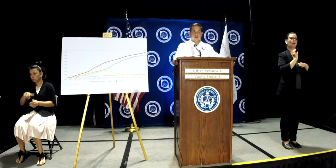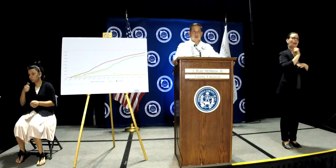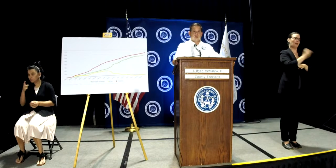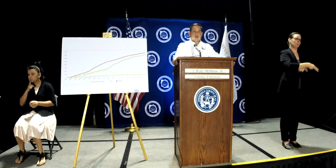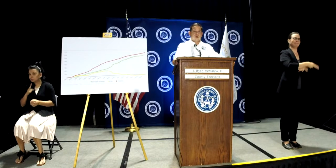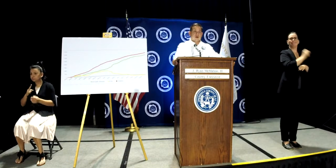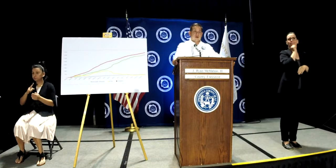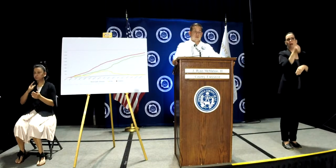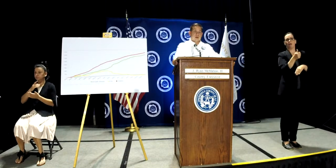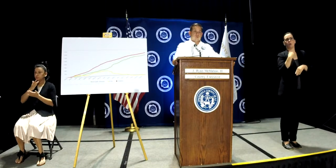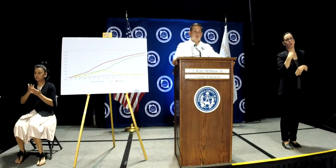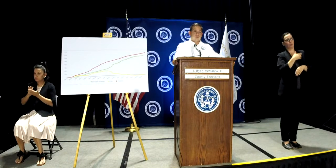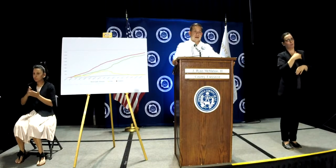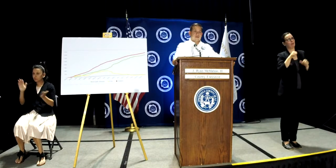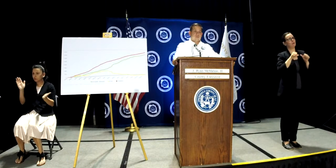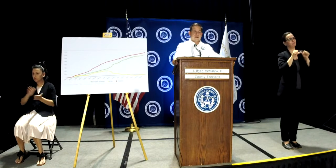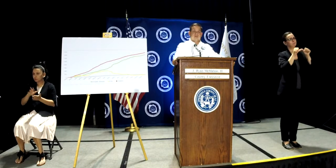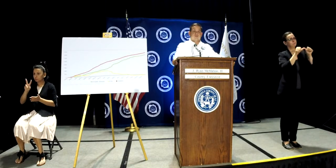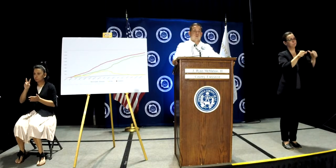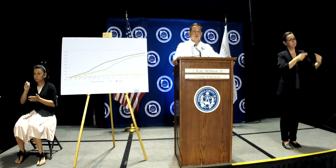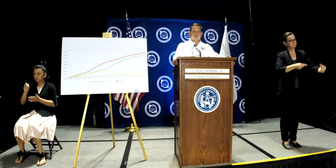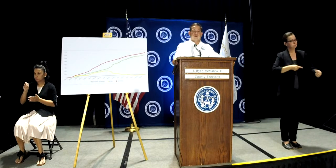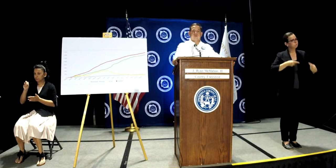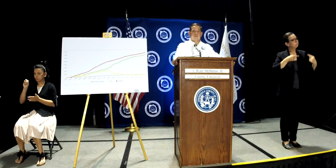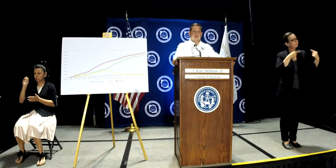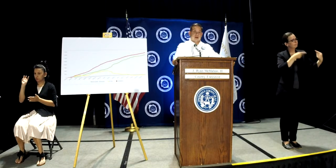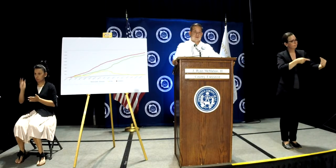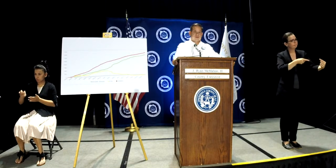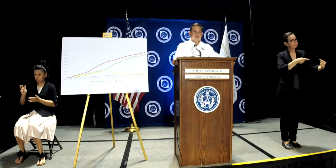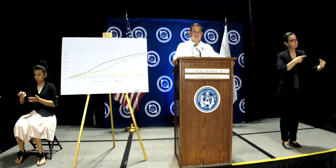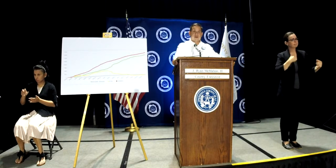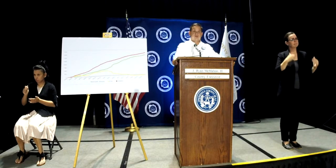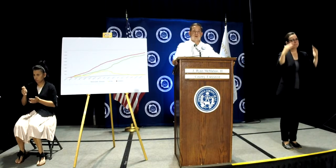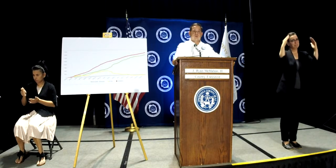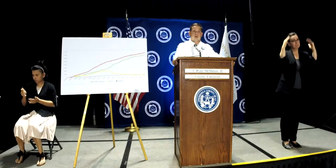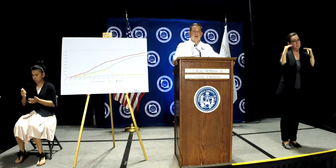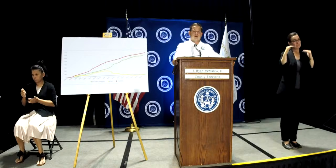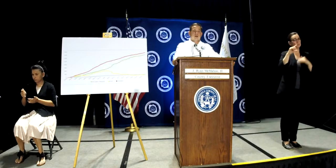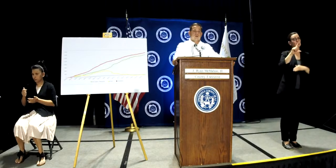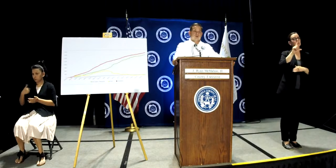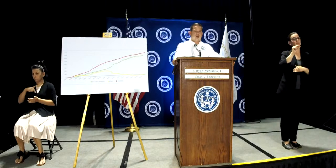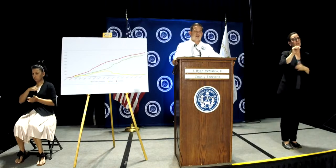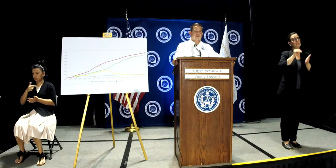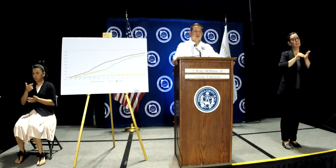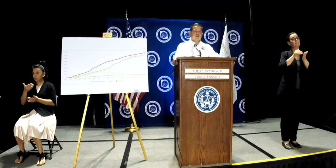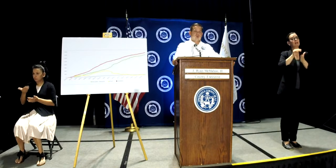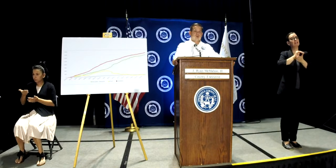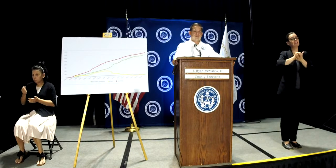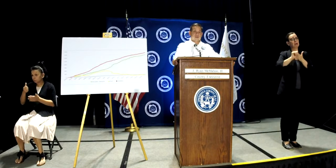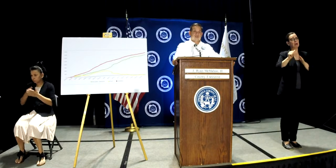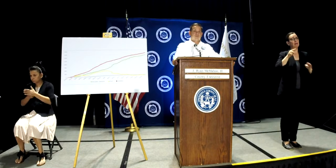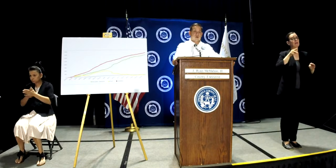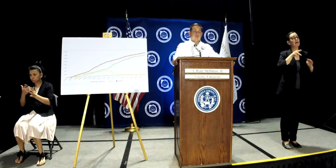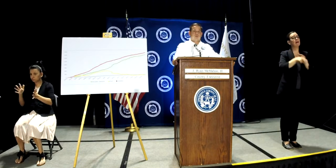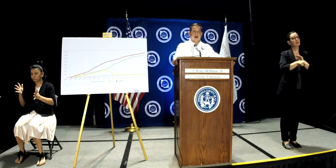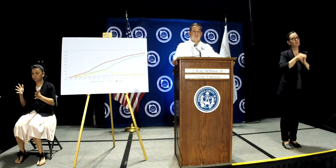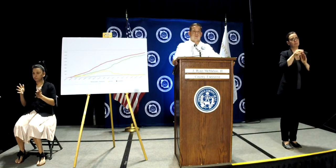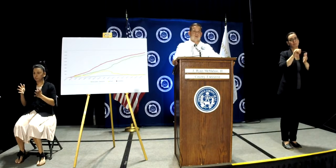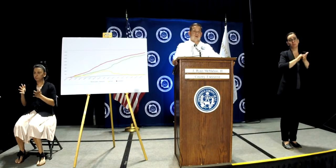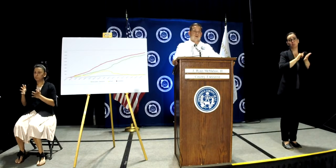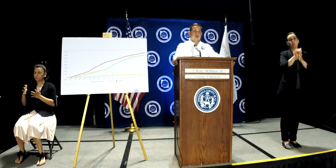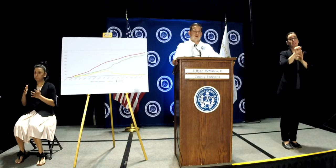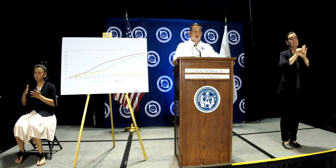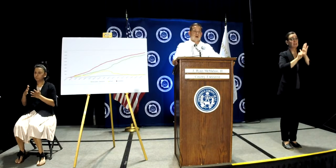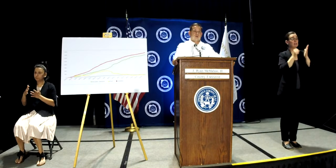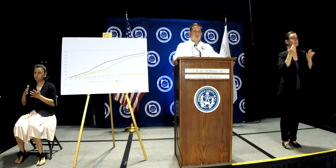state. And then we will not get back to $40 or $50 million in sales tax right away. We're talking about a 36-month